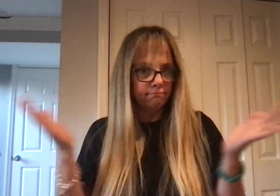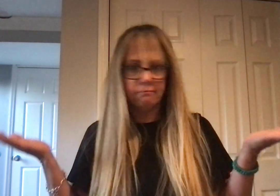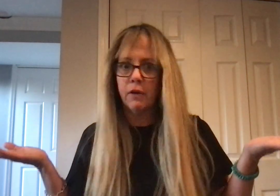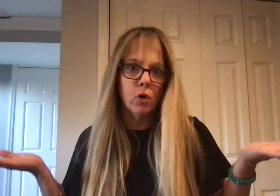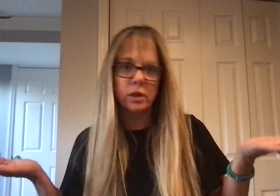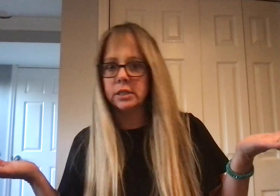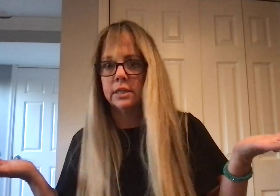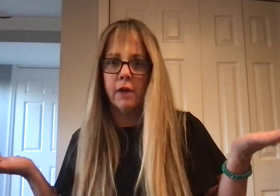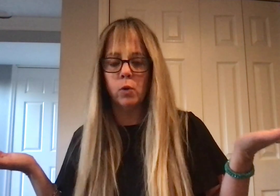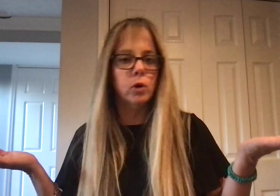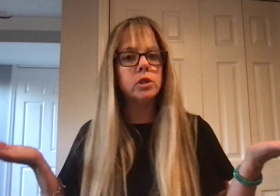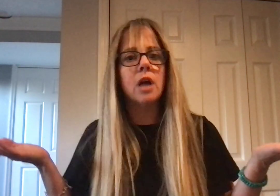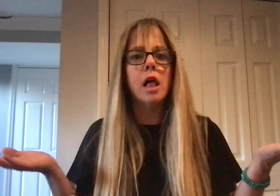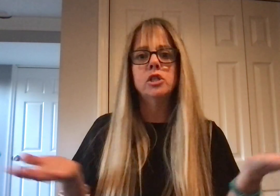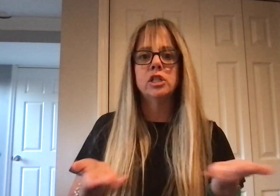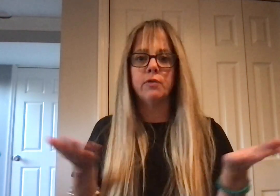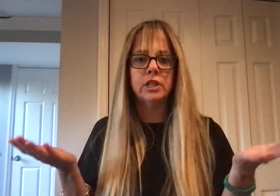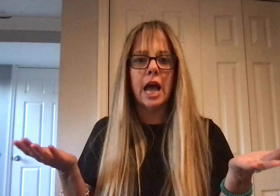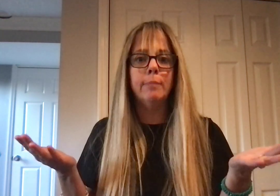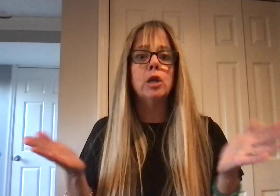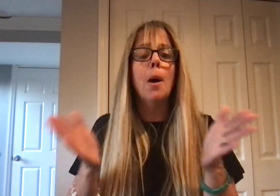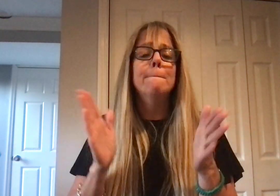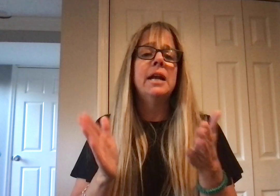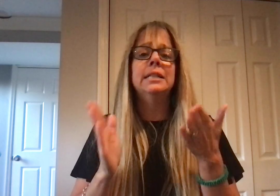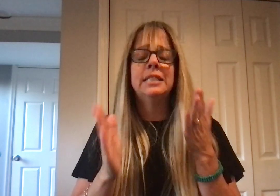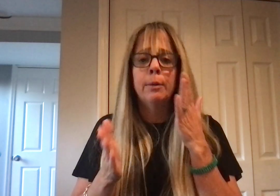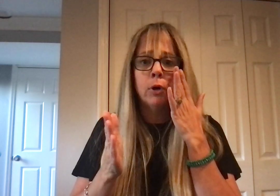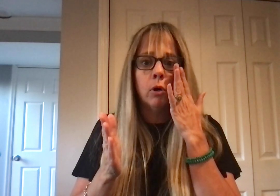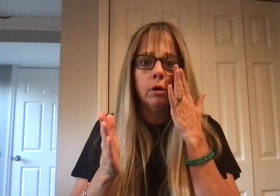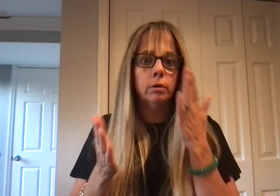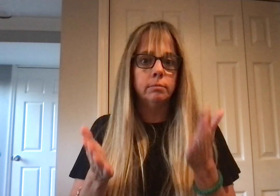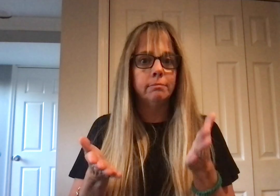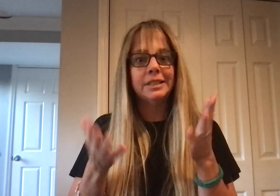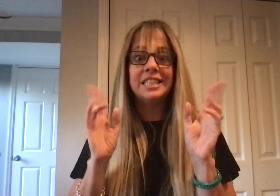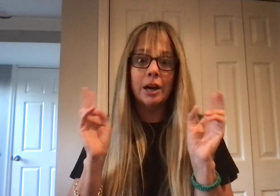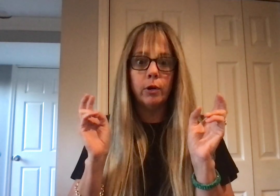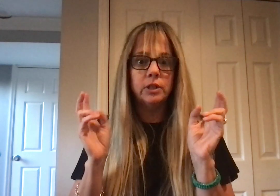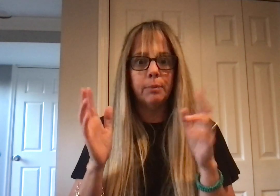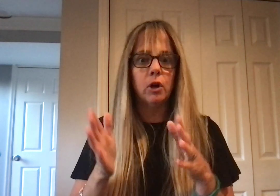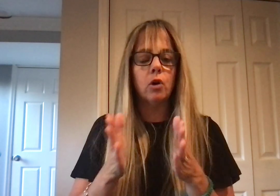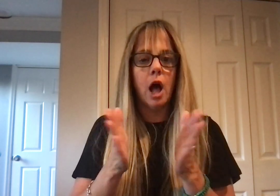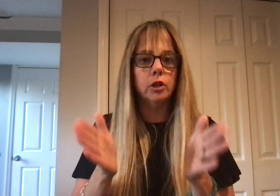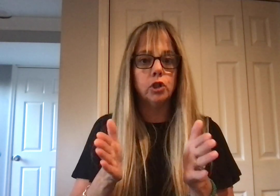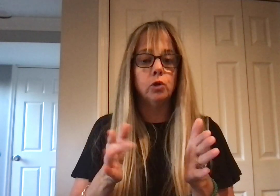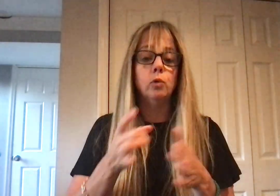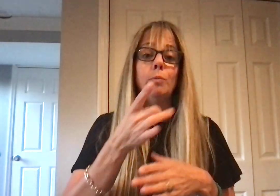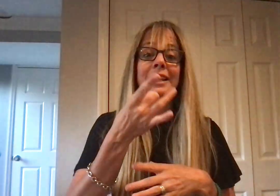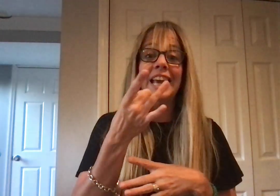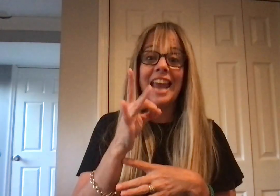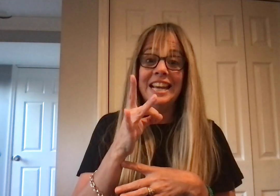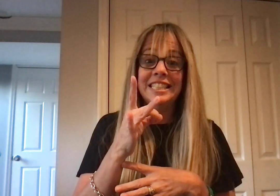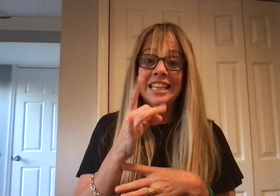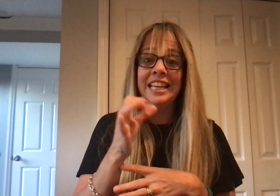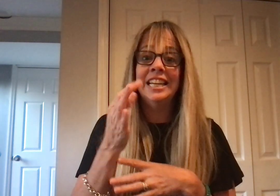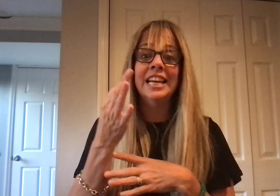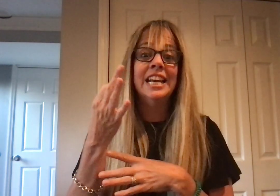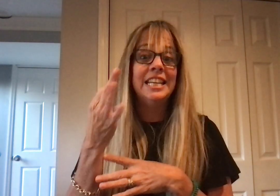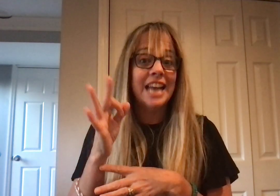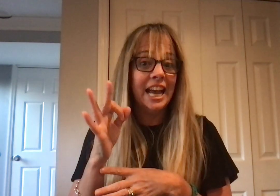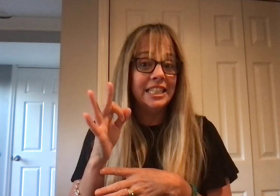of course, everyone goes to college at different times, but a typical, stereotypical college student would be like 18,